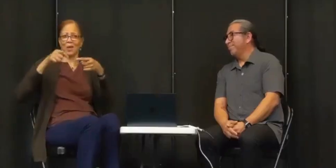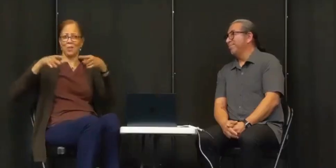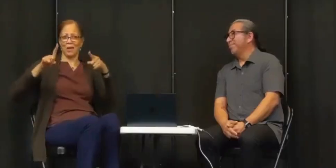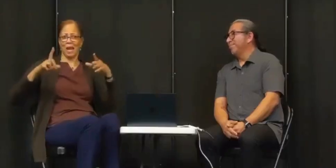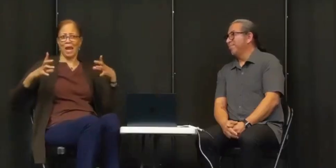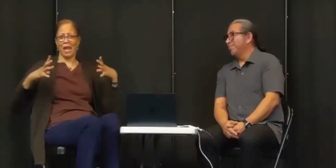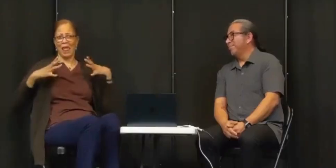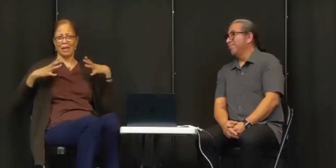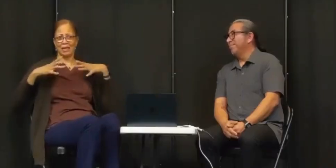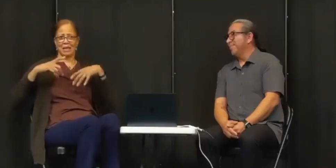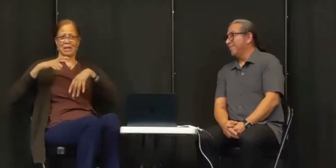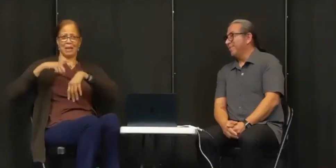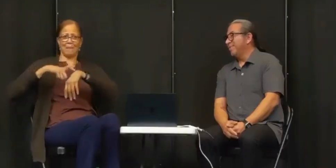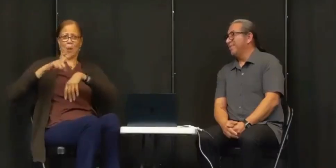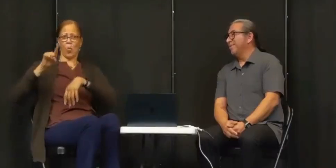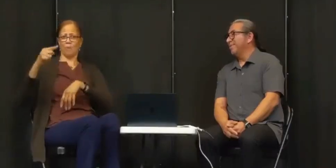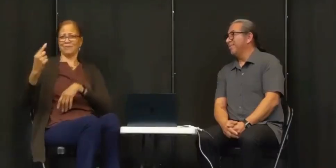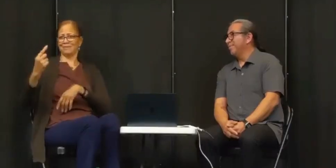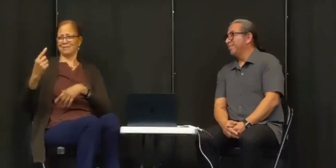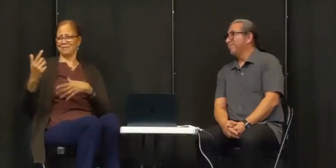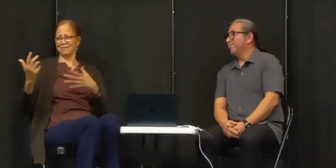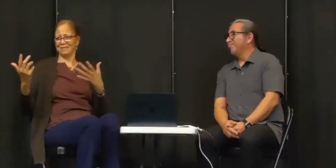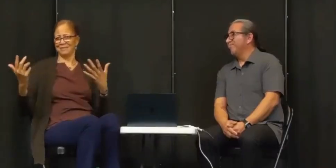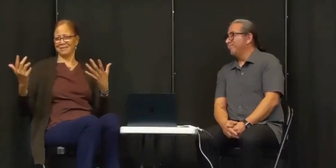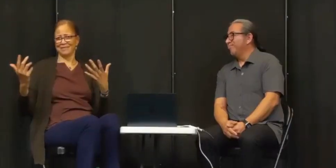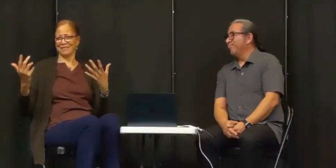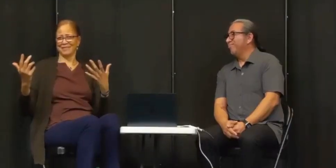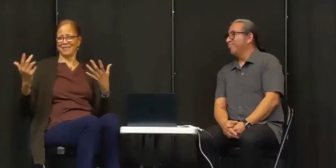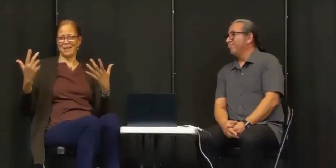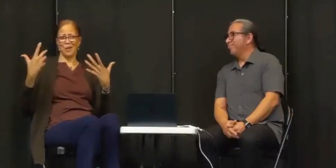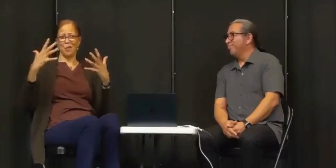right? Not just during the holiday season.